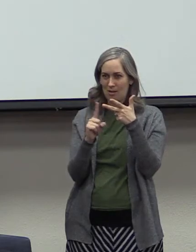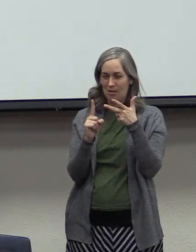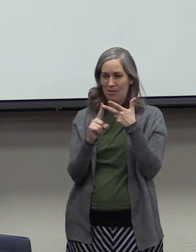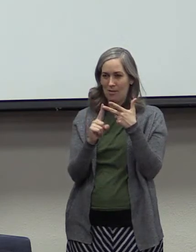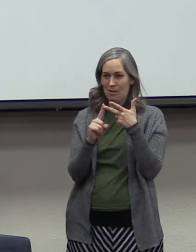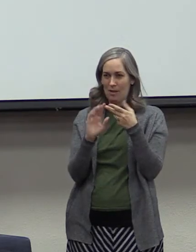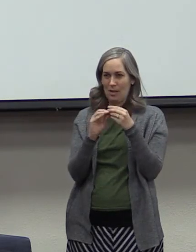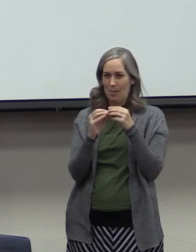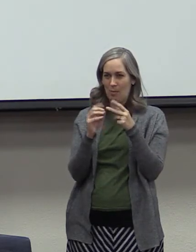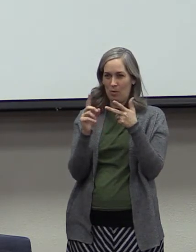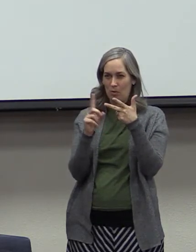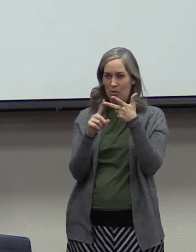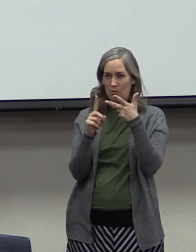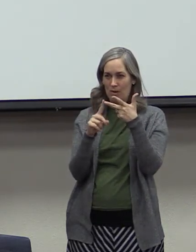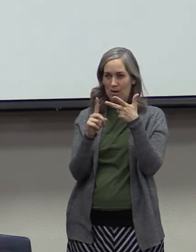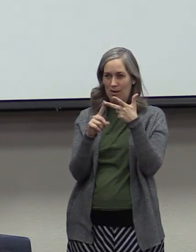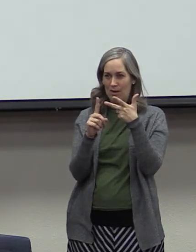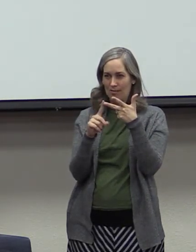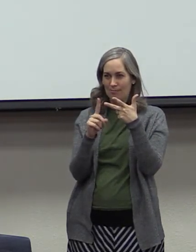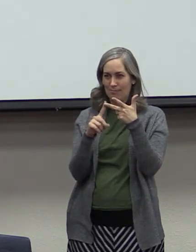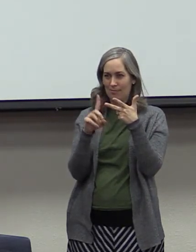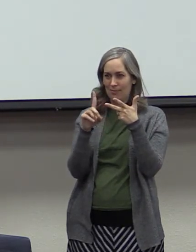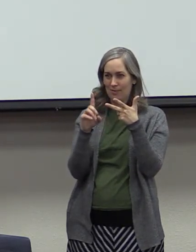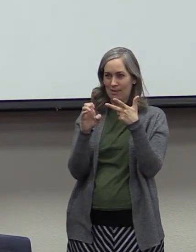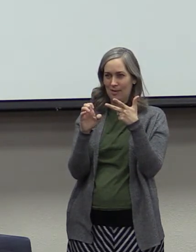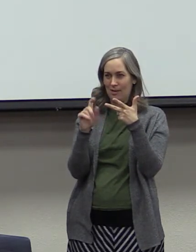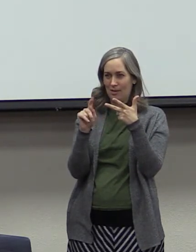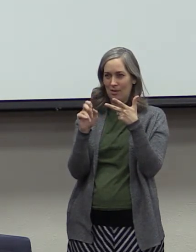part to give Jesus our best.